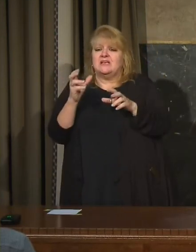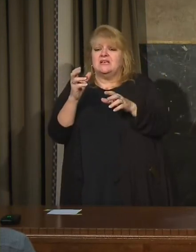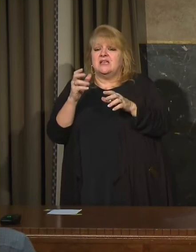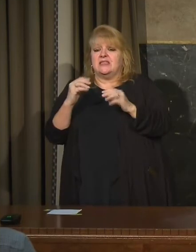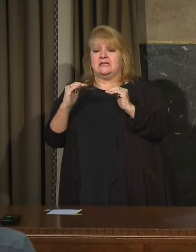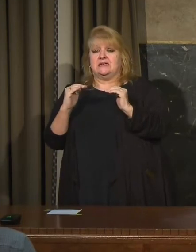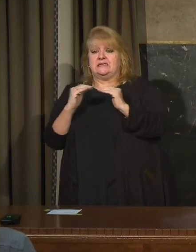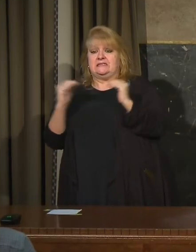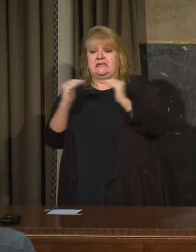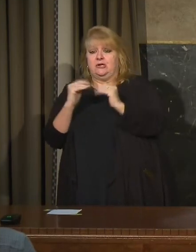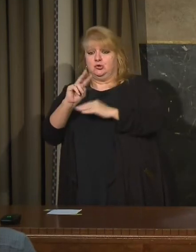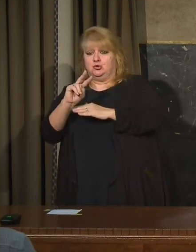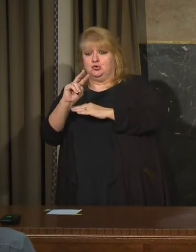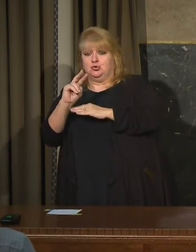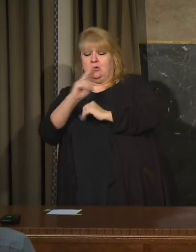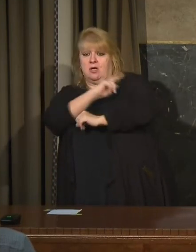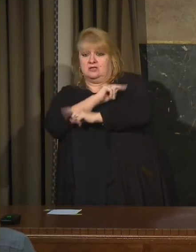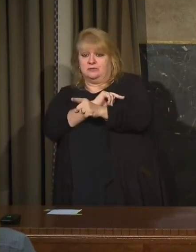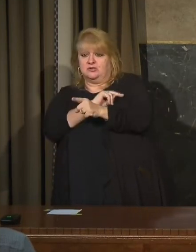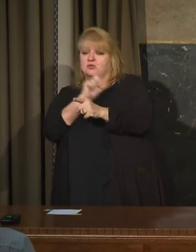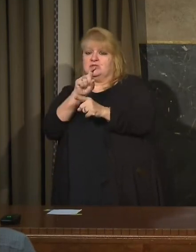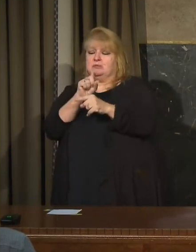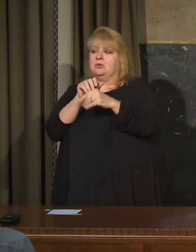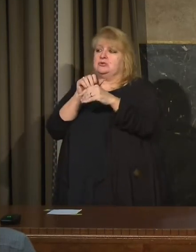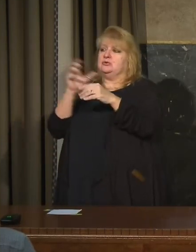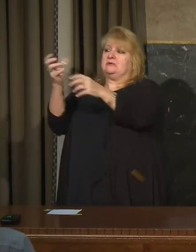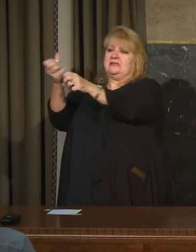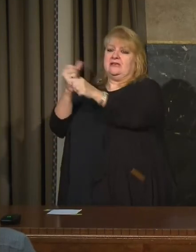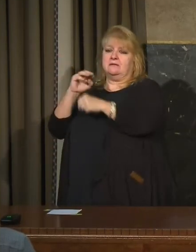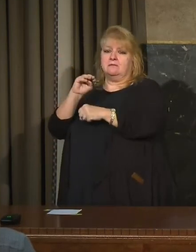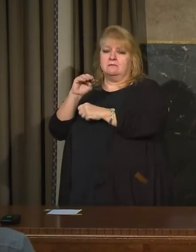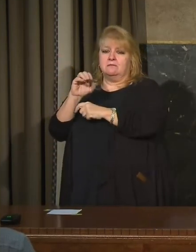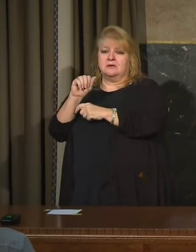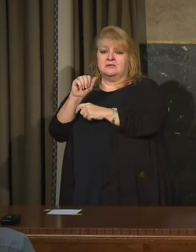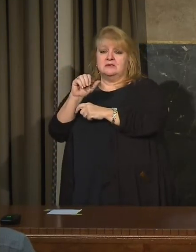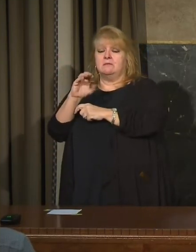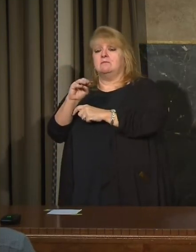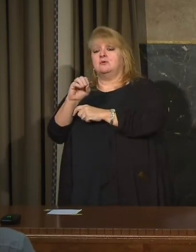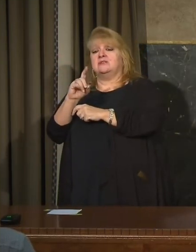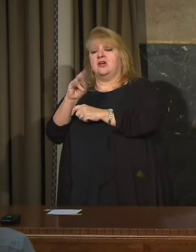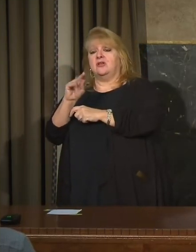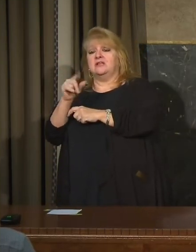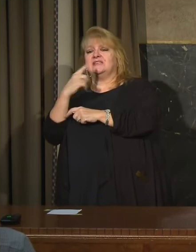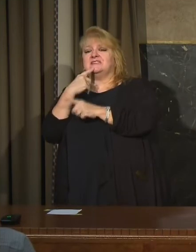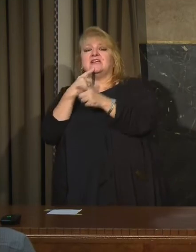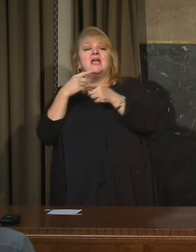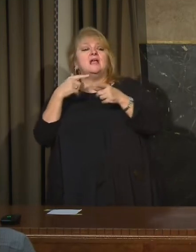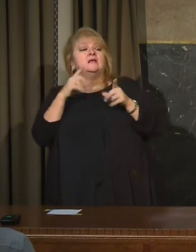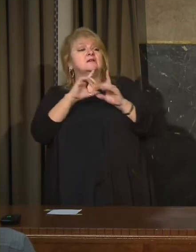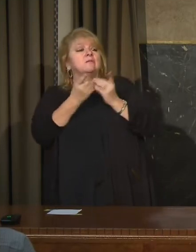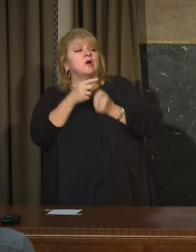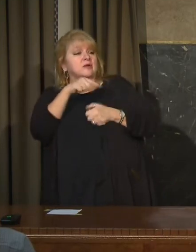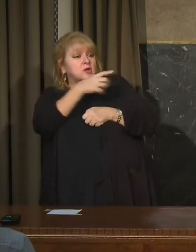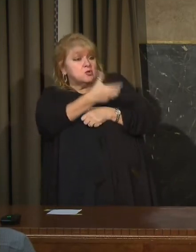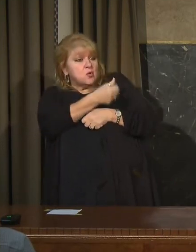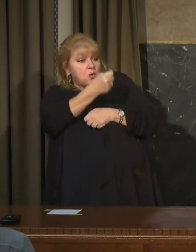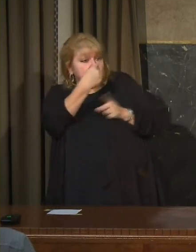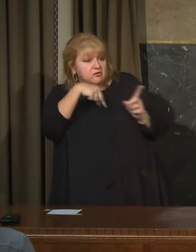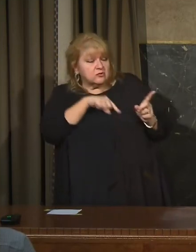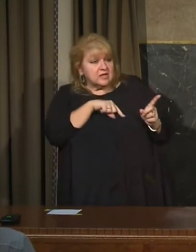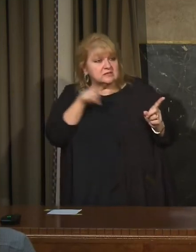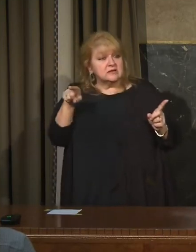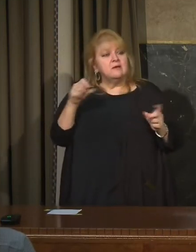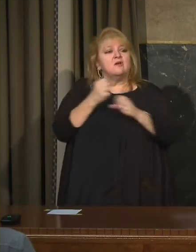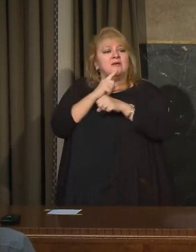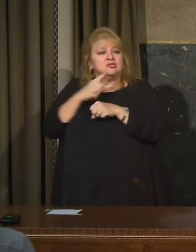two hospitals were set to receive some of the Moderna, they had asked the department hold on to some of their supply to make sure that they had